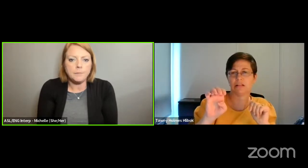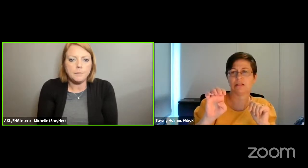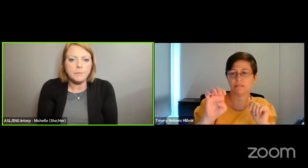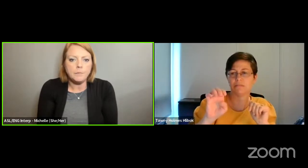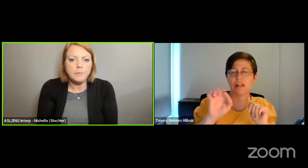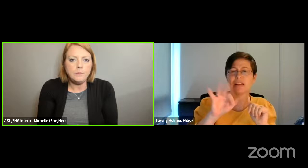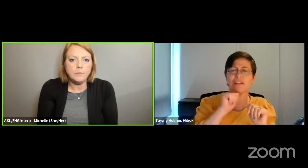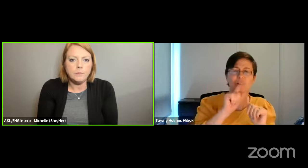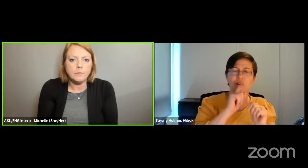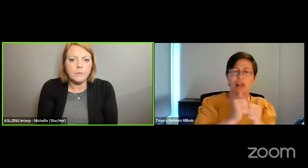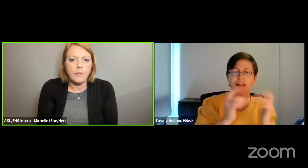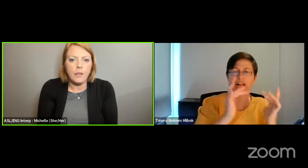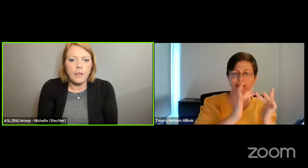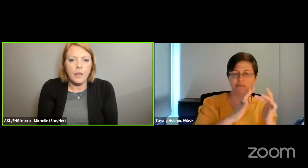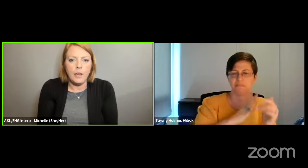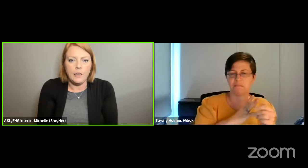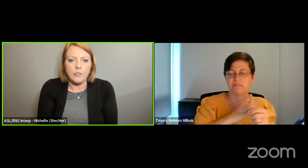Molly.